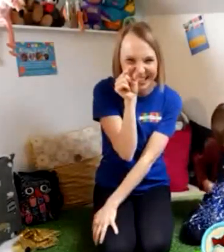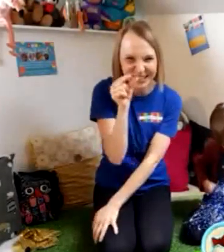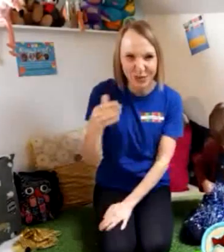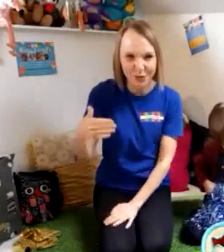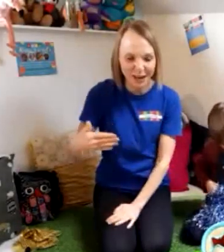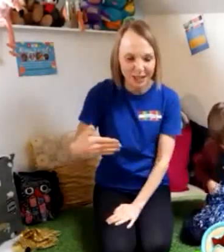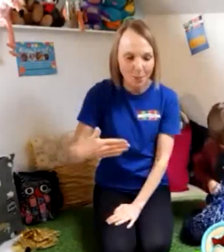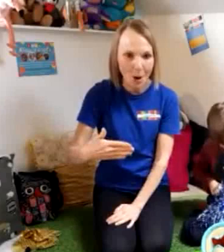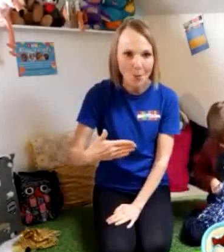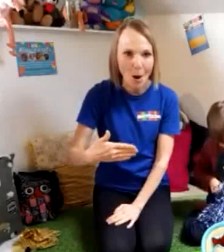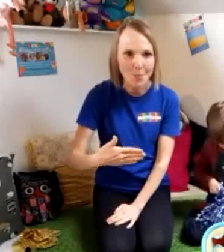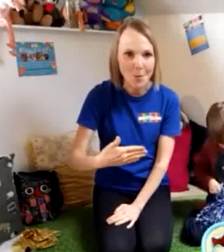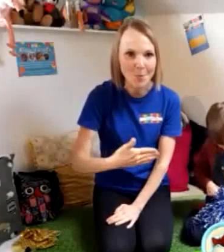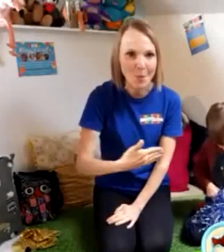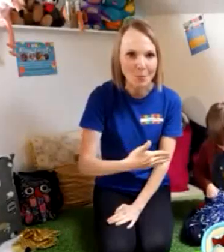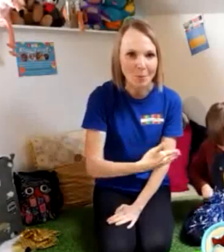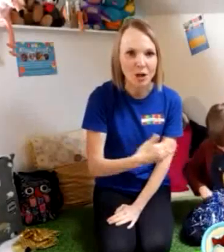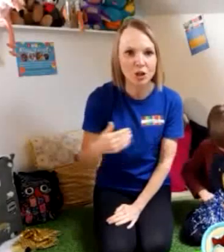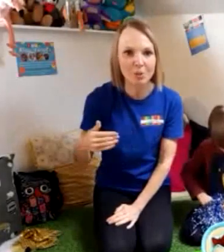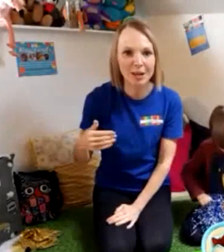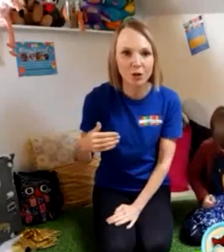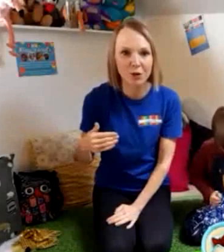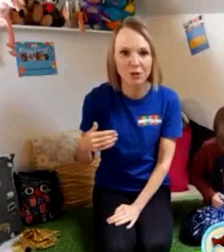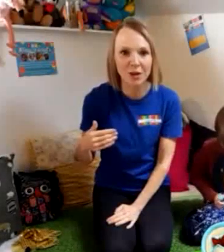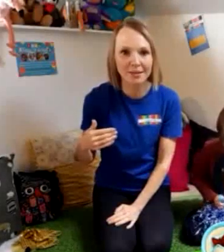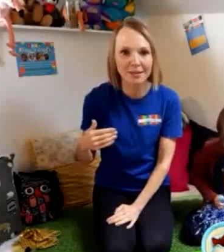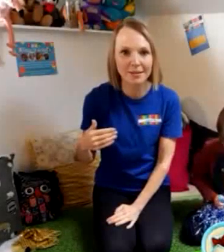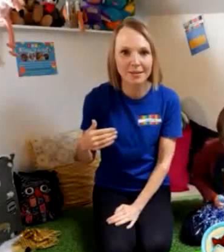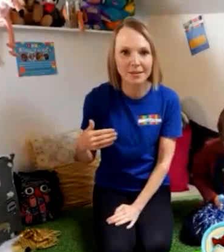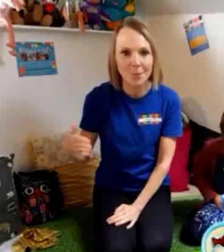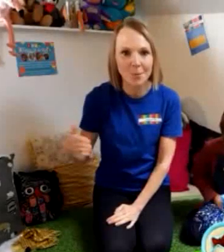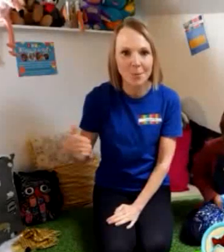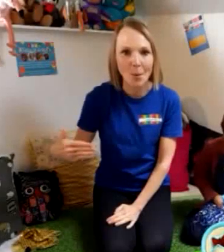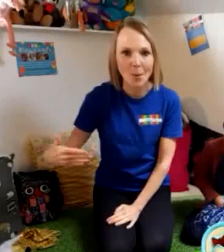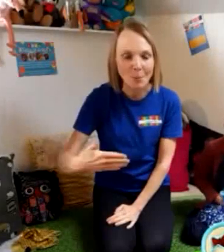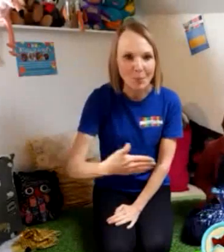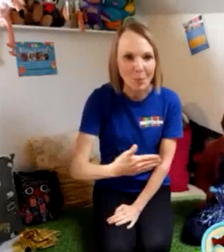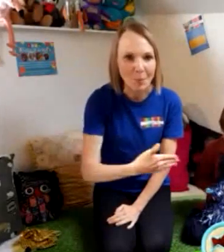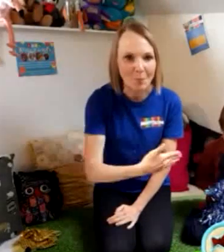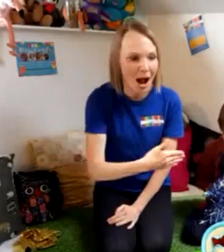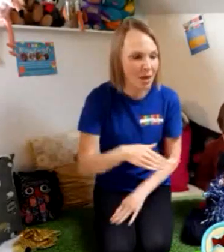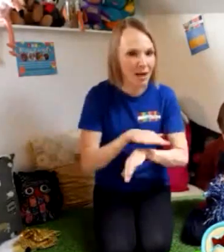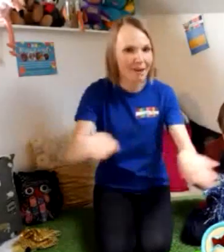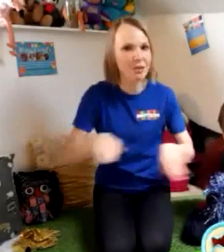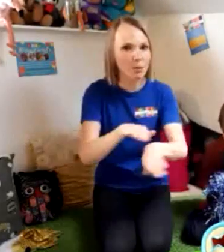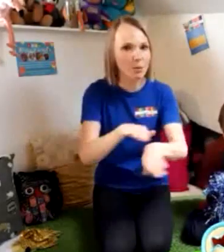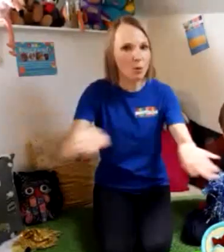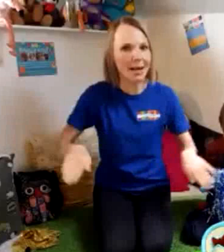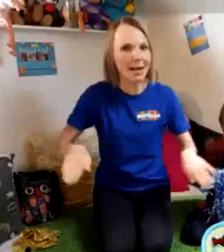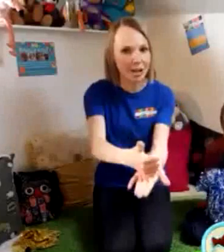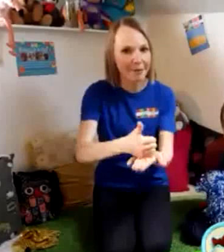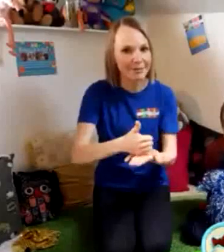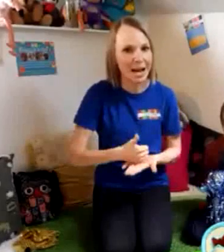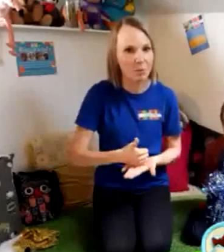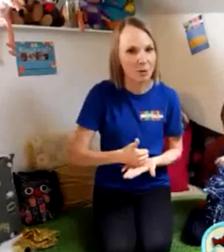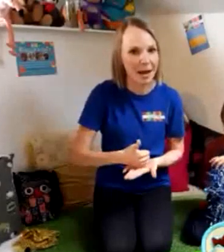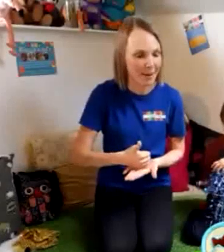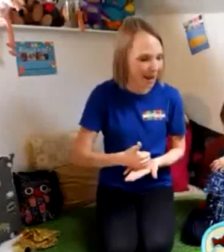little fish. Can do me a good fish face. And then we're going to have to swim away. And you're going to have to help me with that bit,